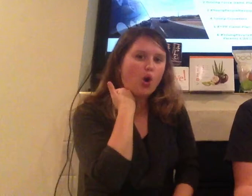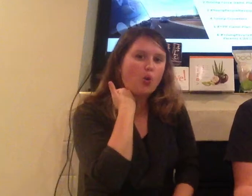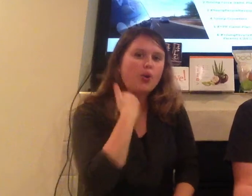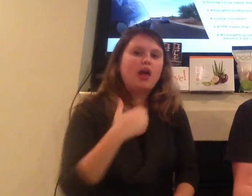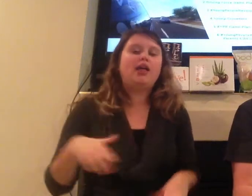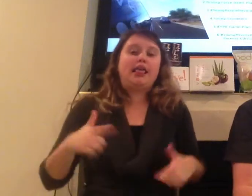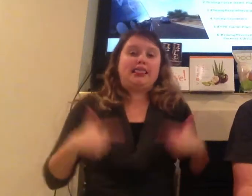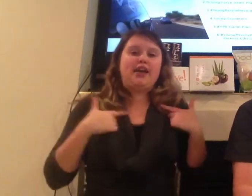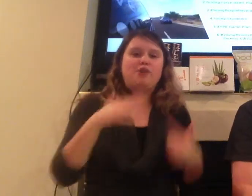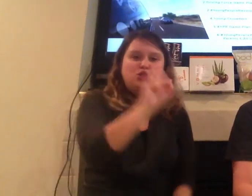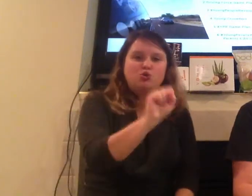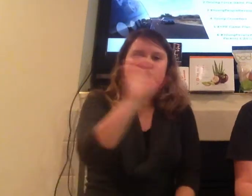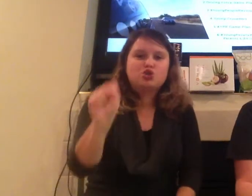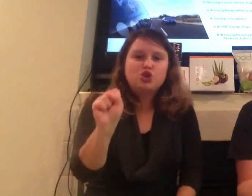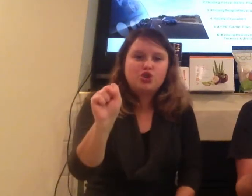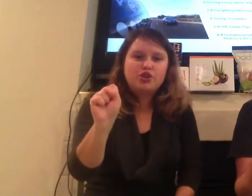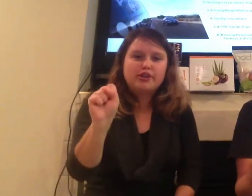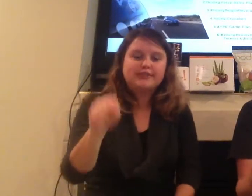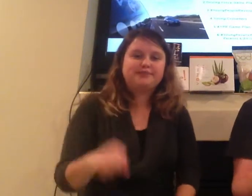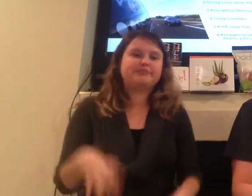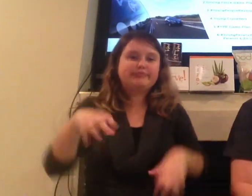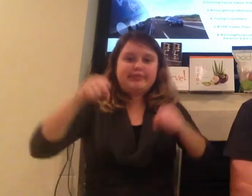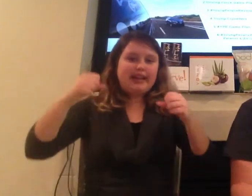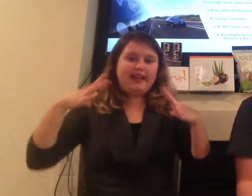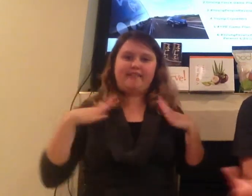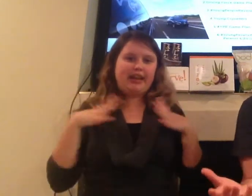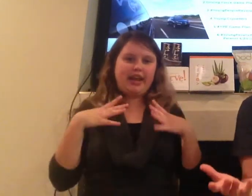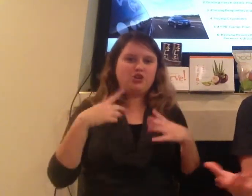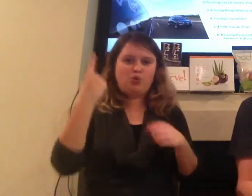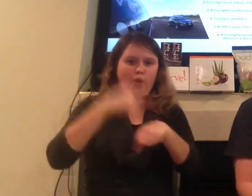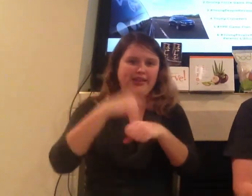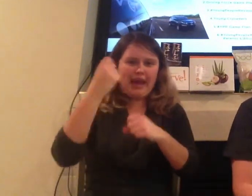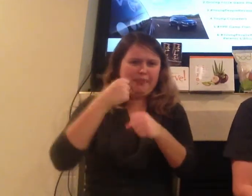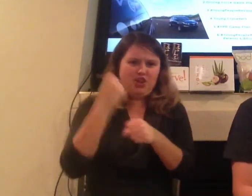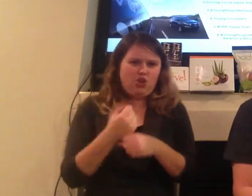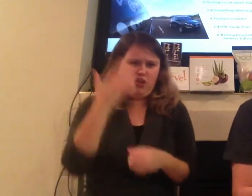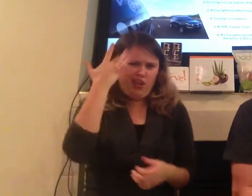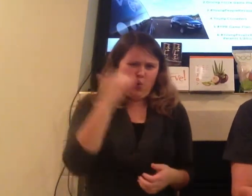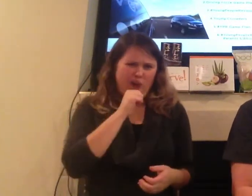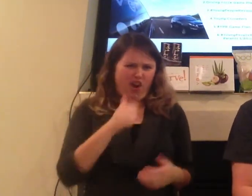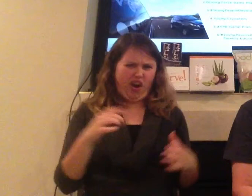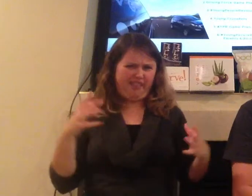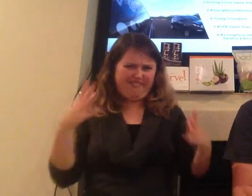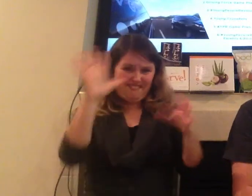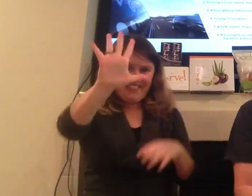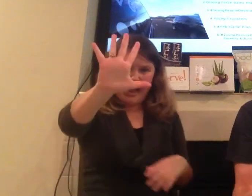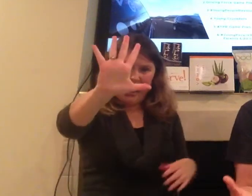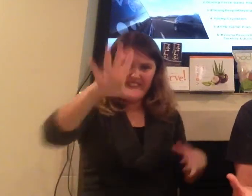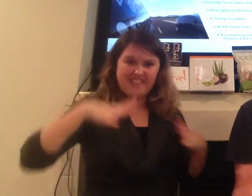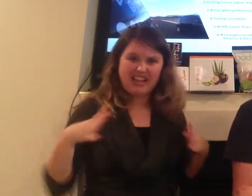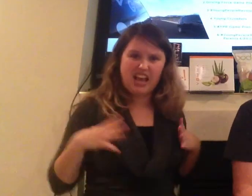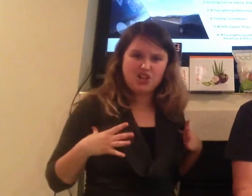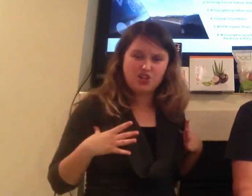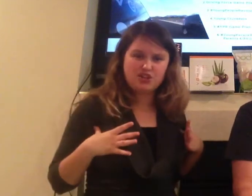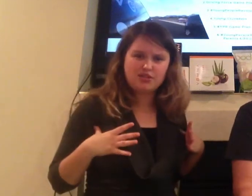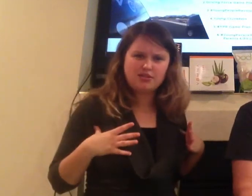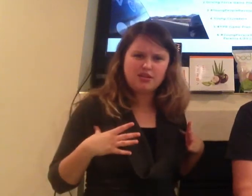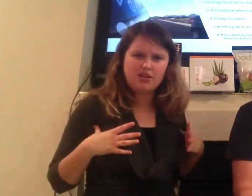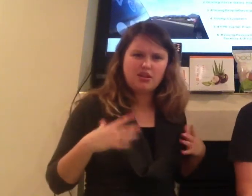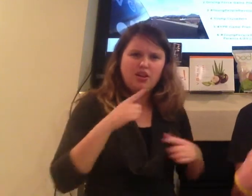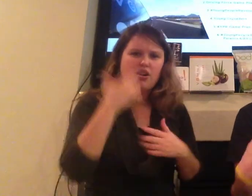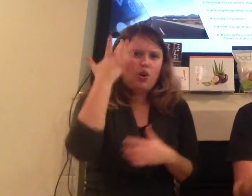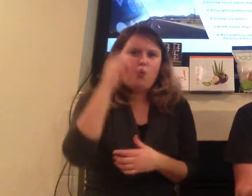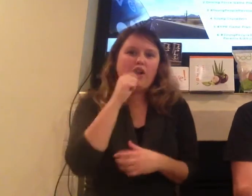Social Security, take a vacation once a year. Why not take 5 or 6 vacations a year? Why not wake up when you're done